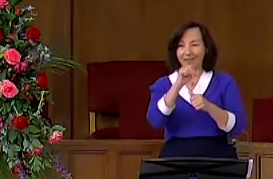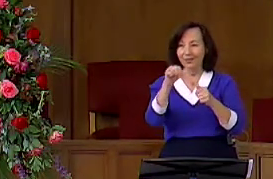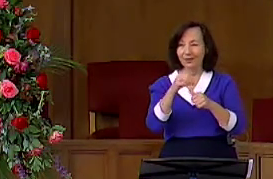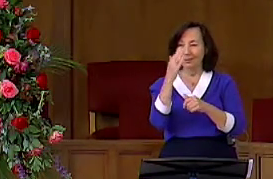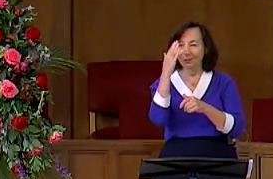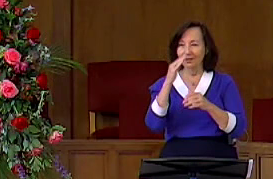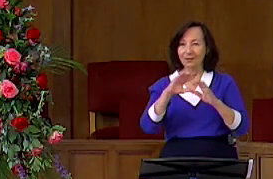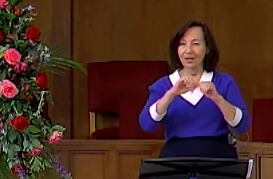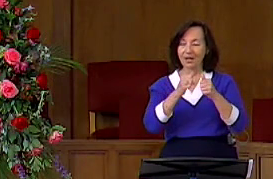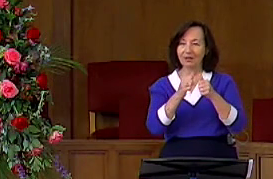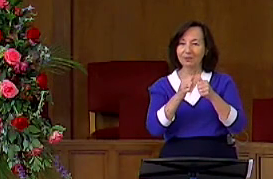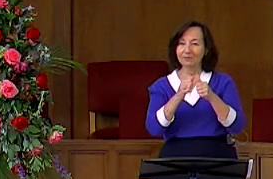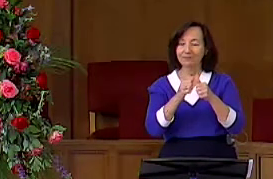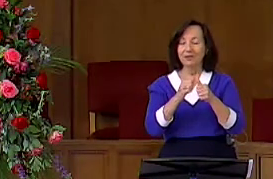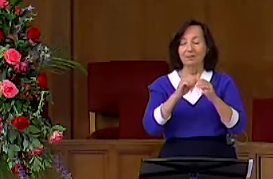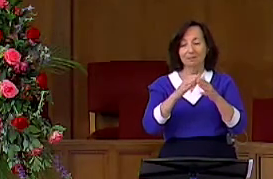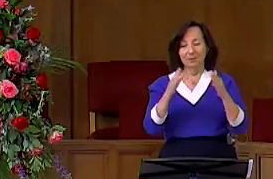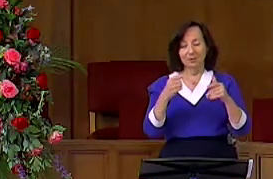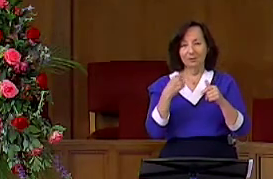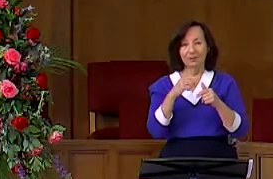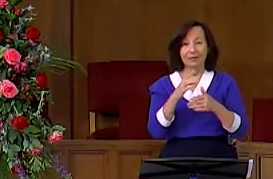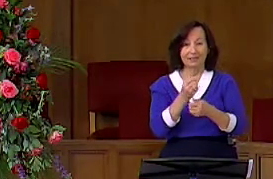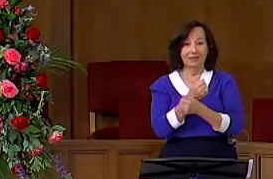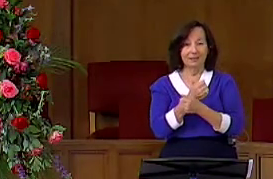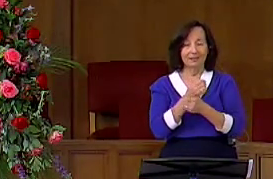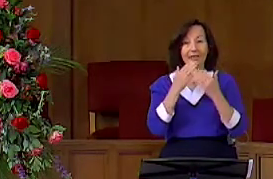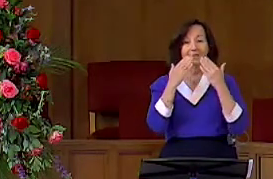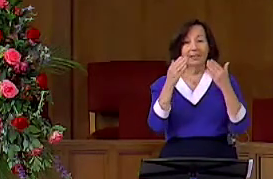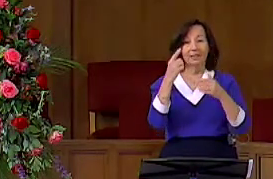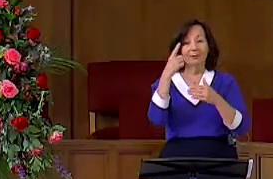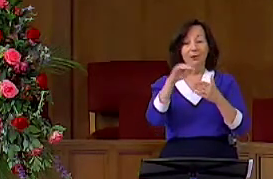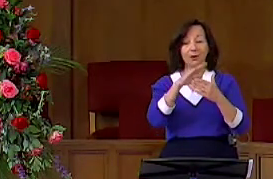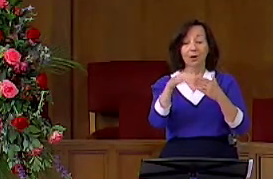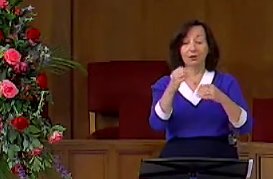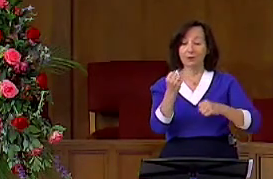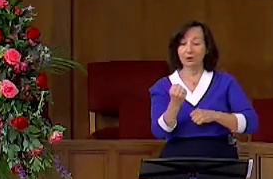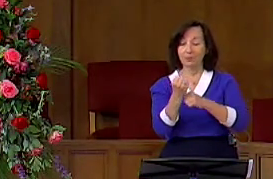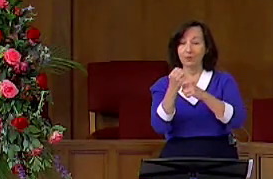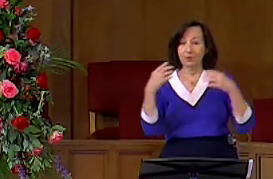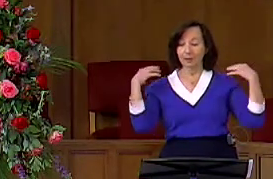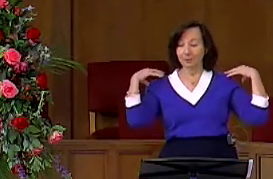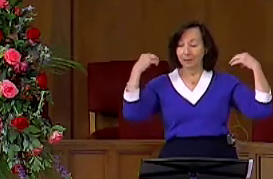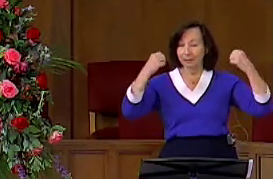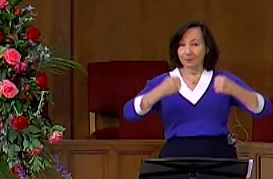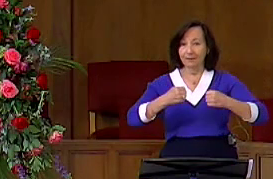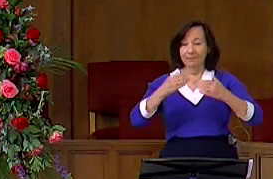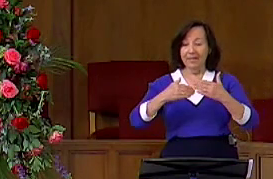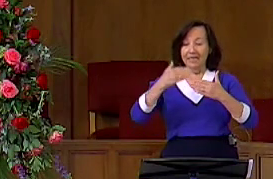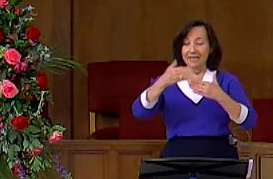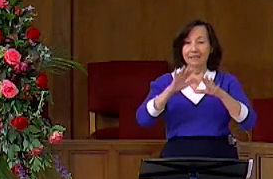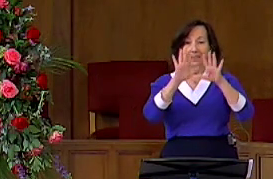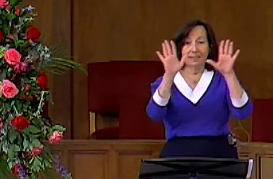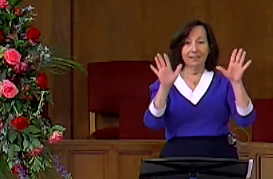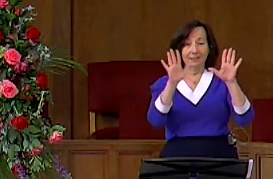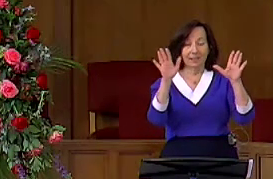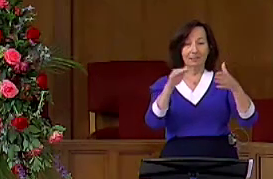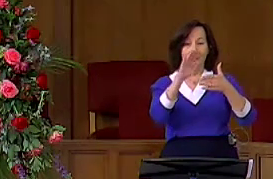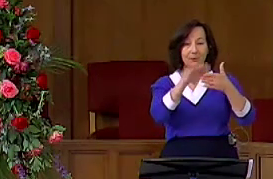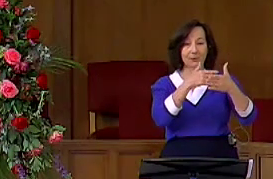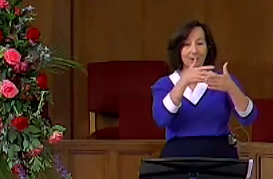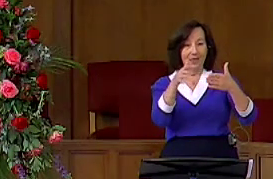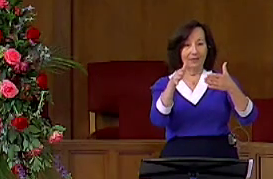much we love. Also, thank you for all of your support with the backpacks. Next Sunday, put it on your calendar, is